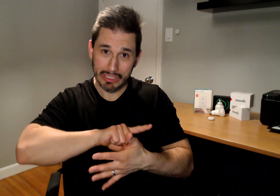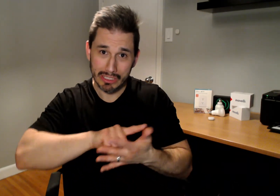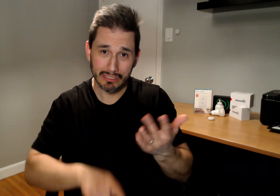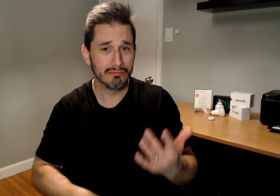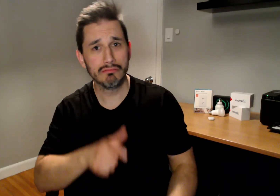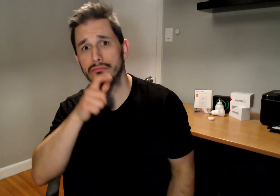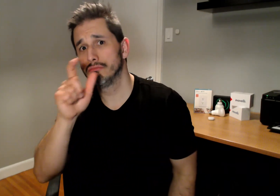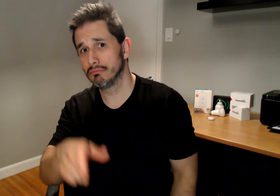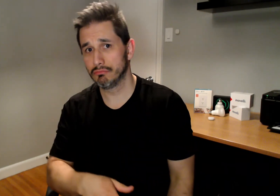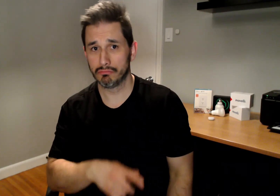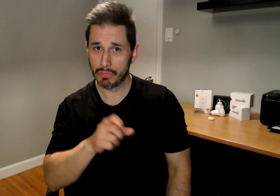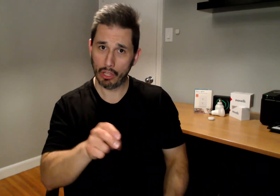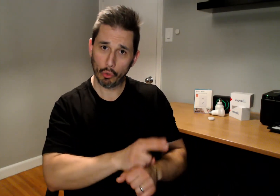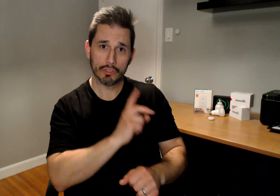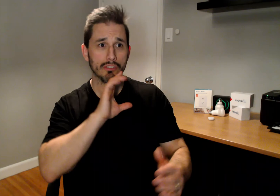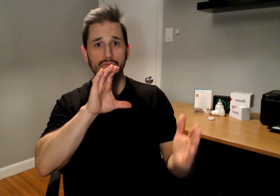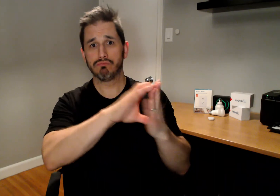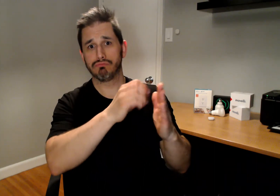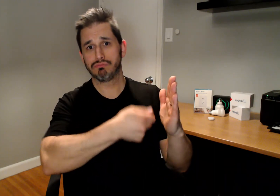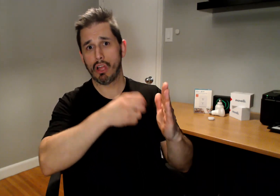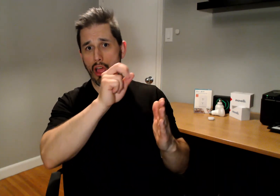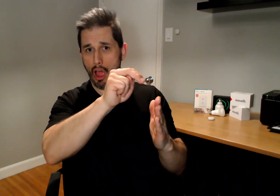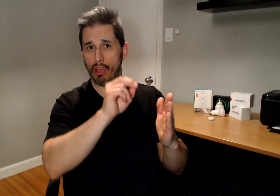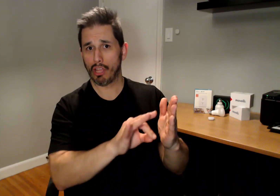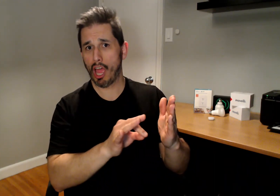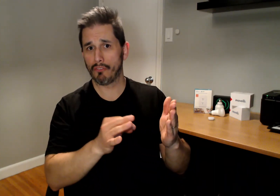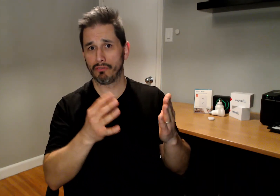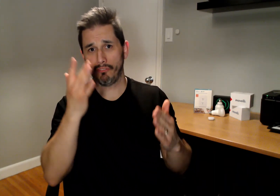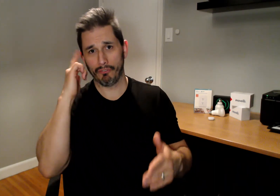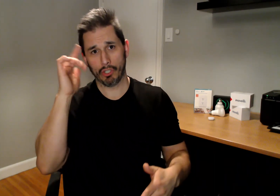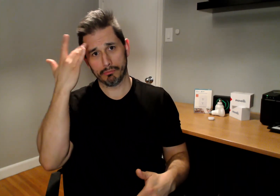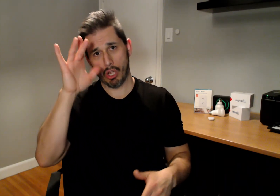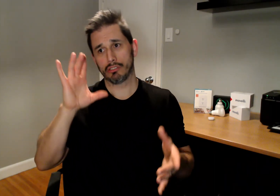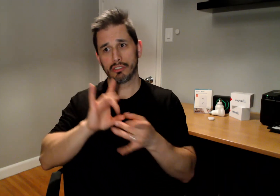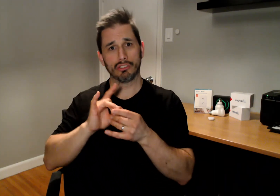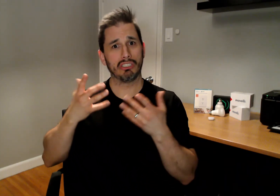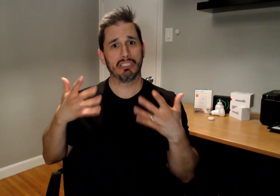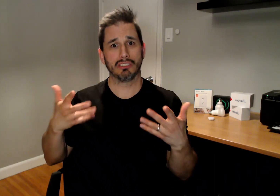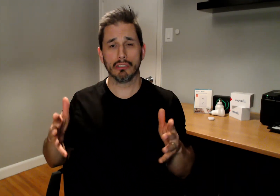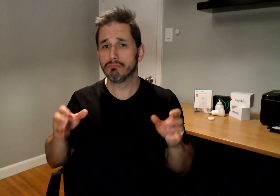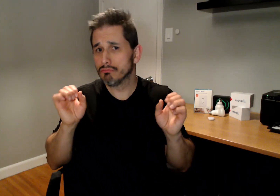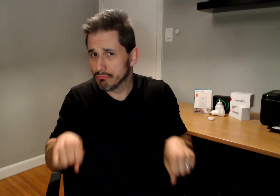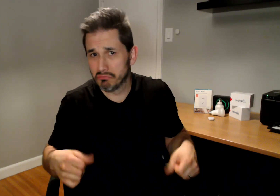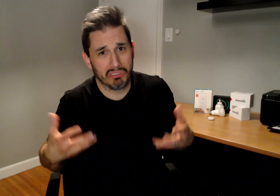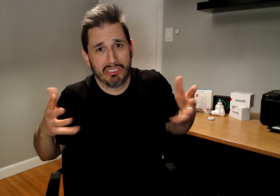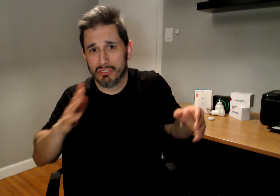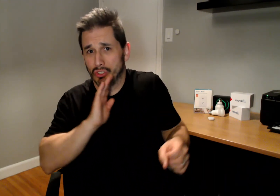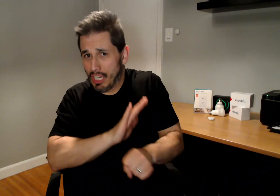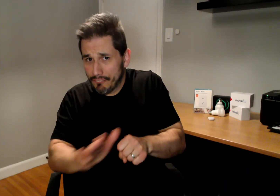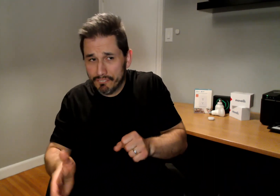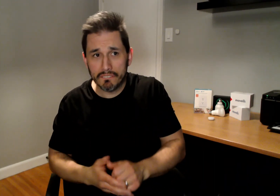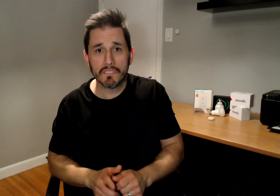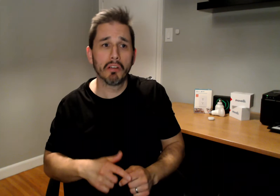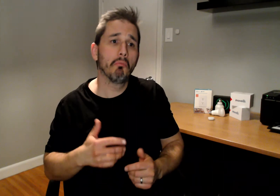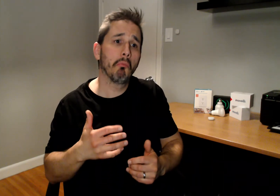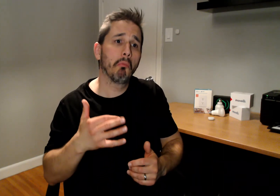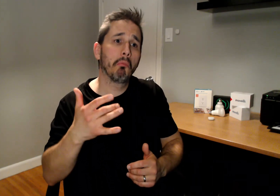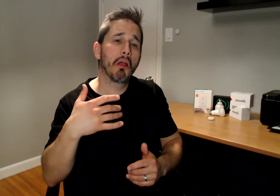Just because it has all of these different features doesn't mean you necessarily have to use all of them. You could use it for something as basic as just on and off for your